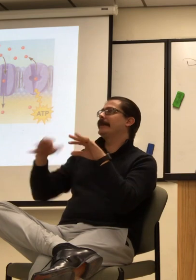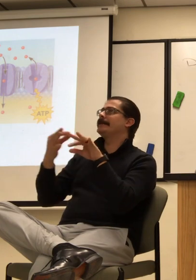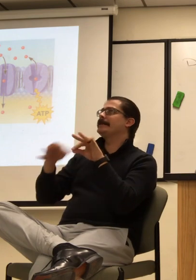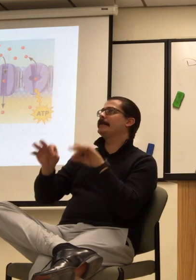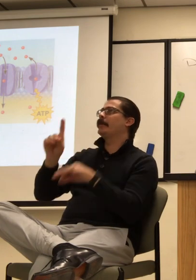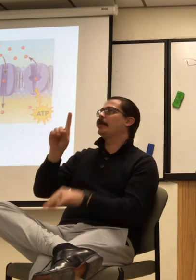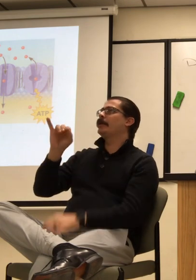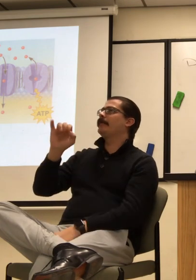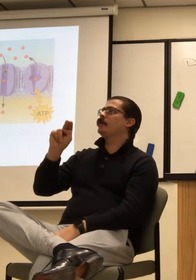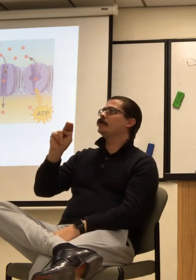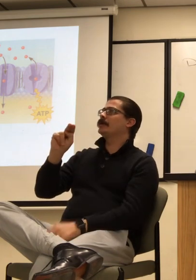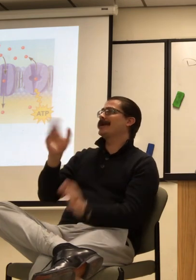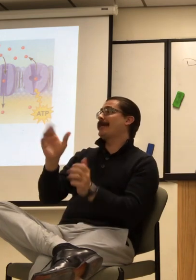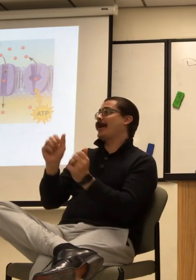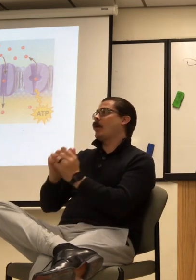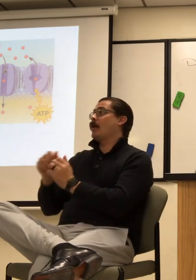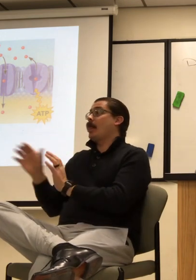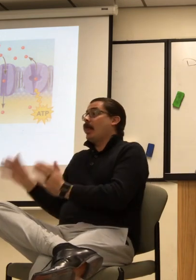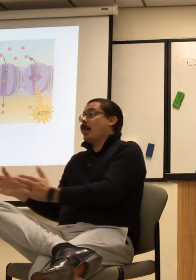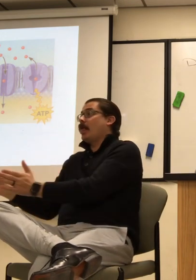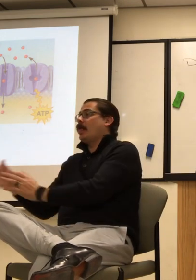Versus facilitated.